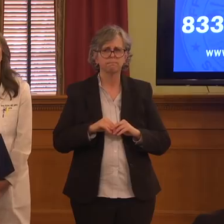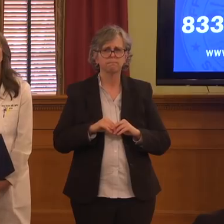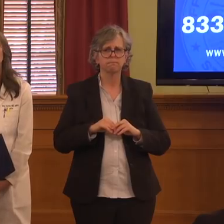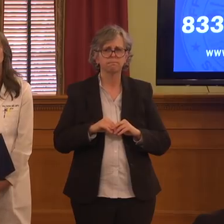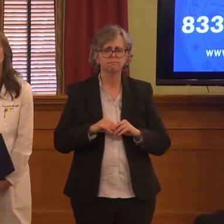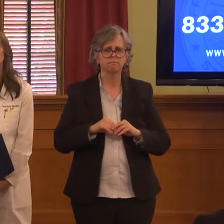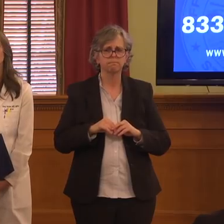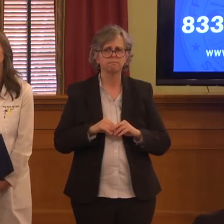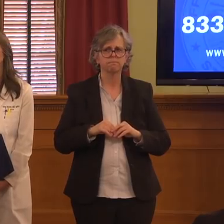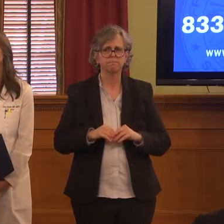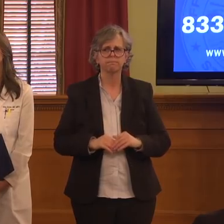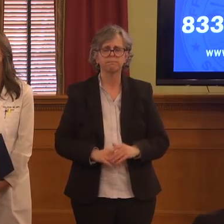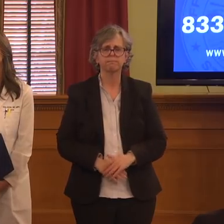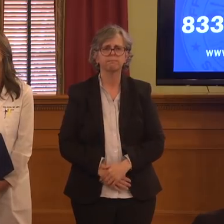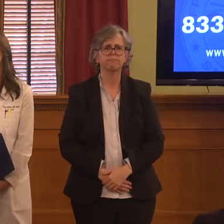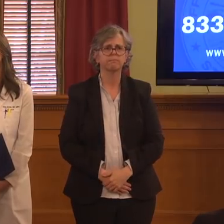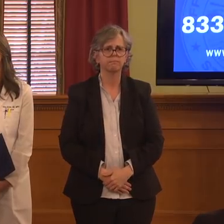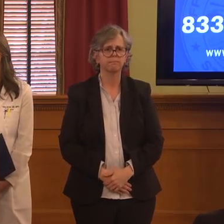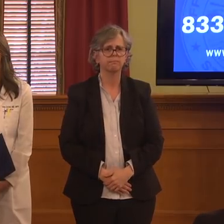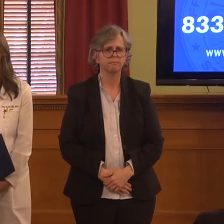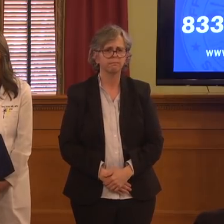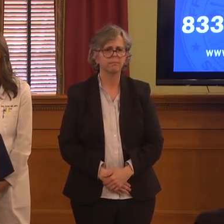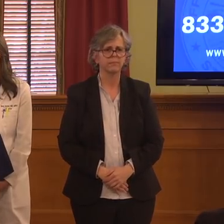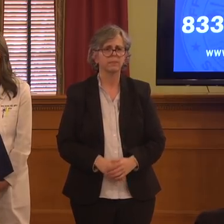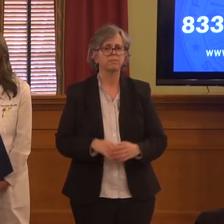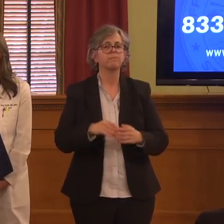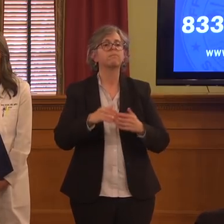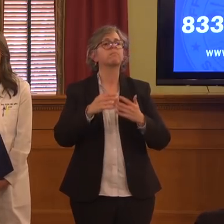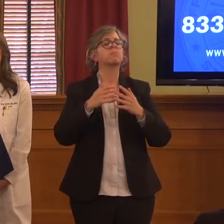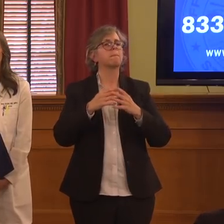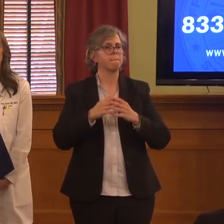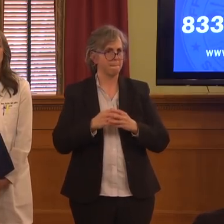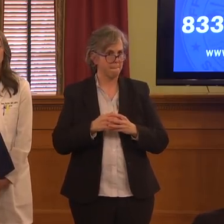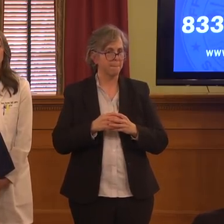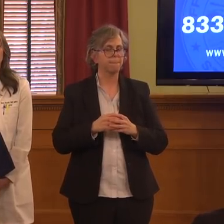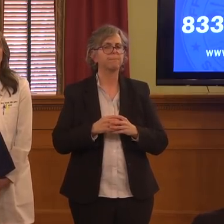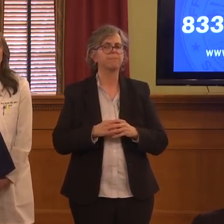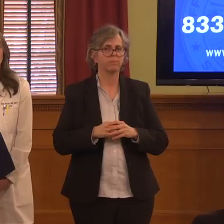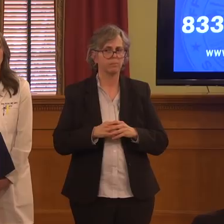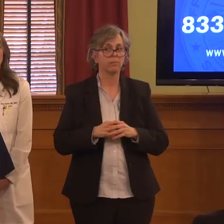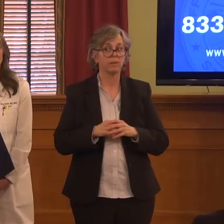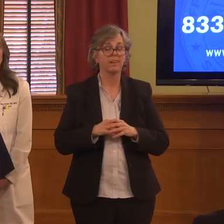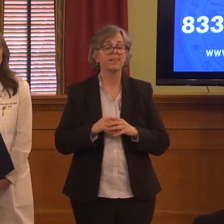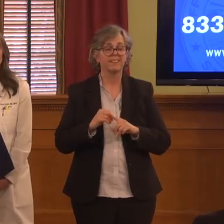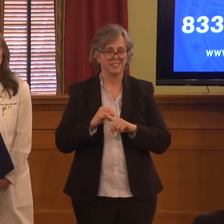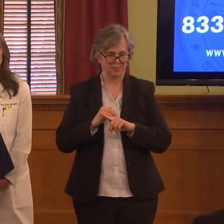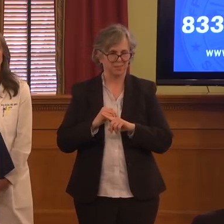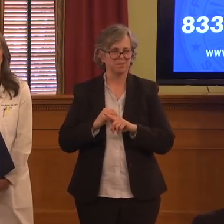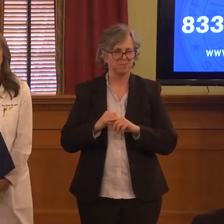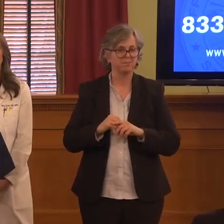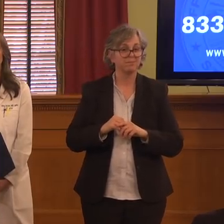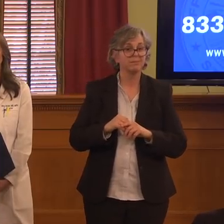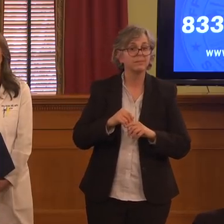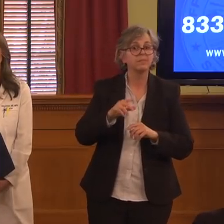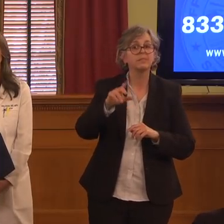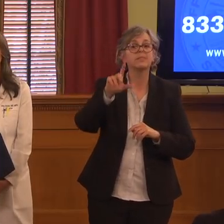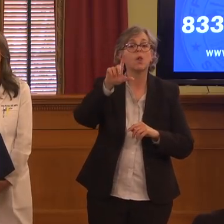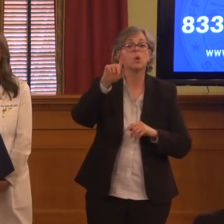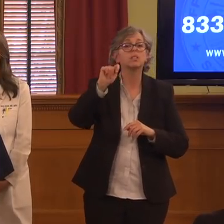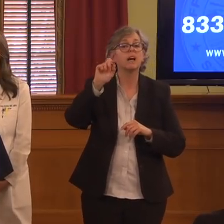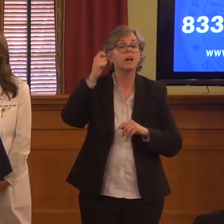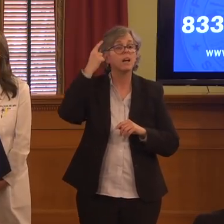Let me move to another subject. I'm going to have Lieutenant Governor talk about this for a moment as